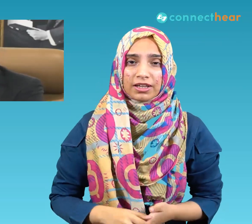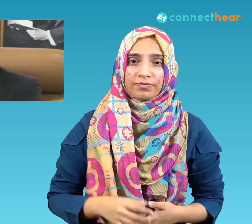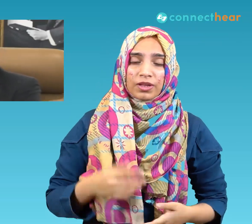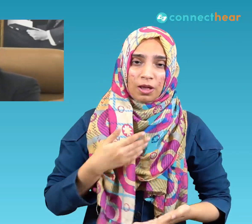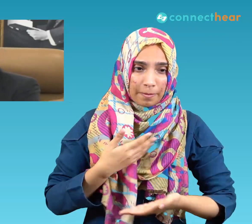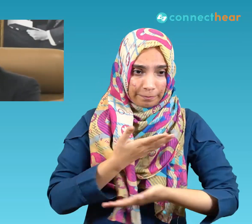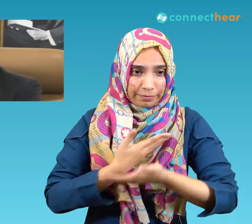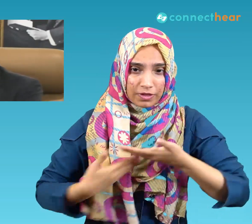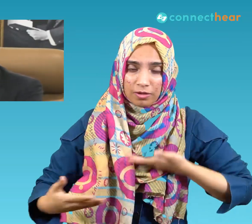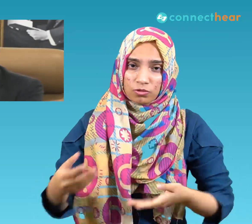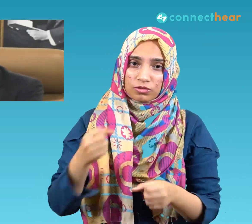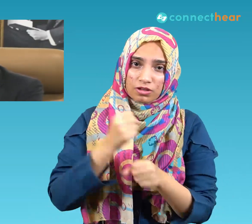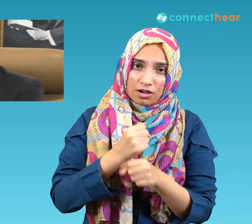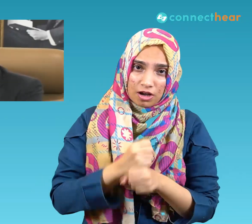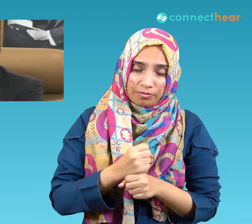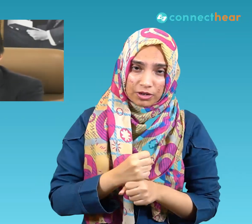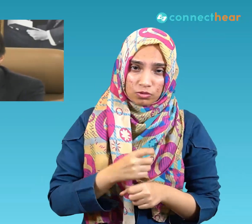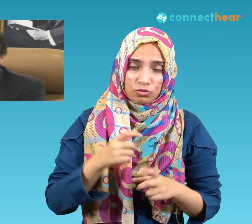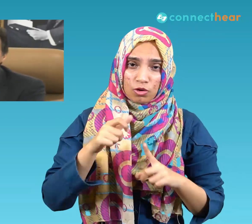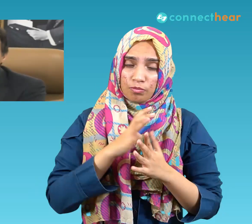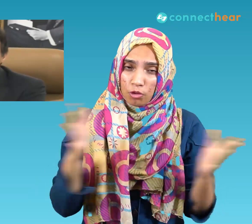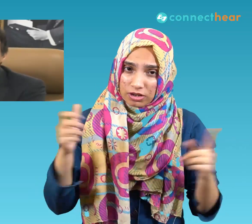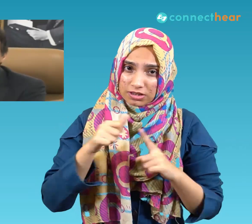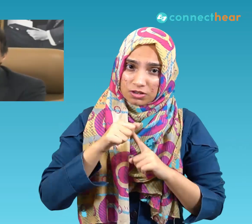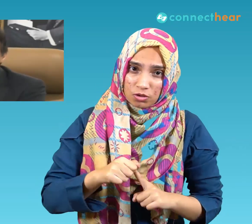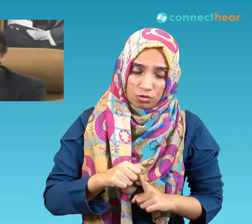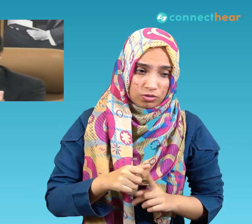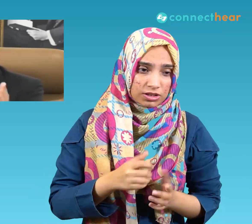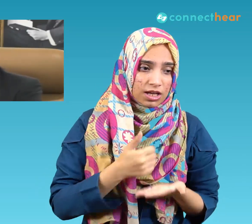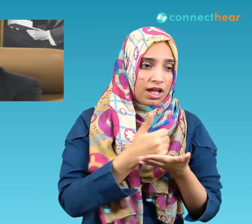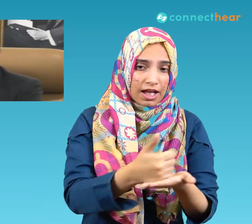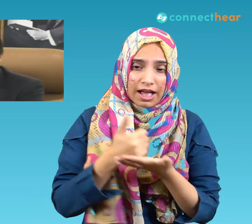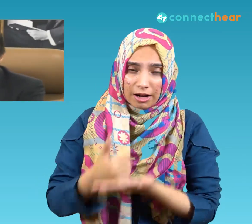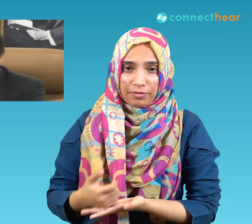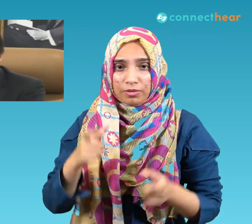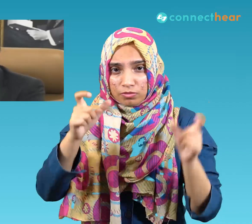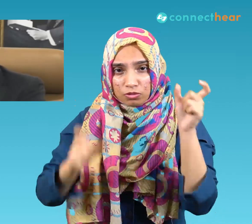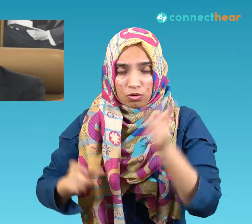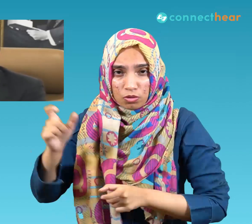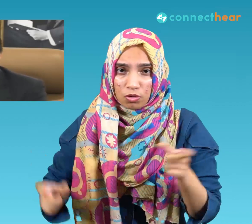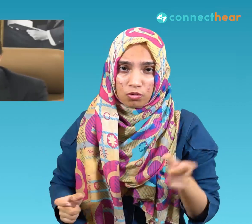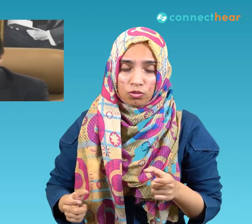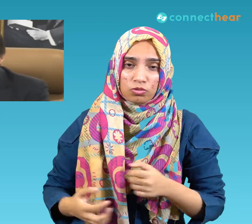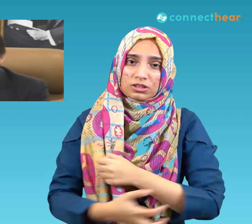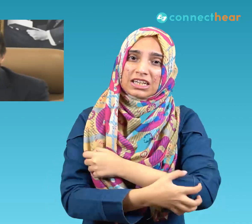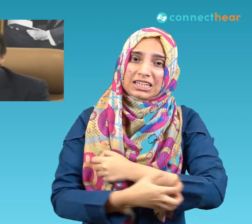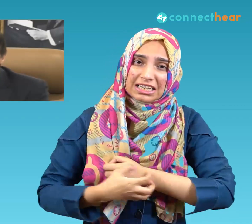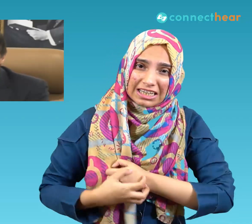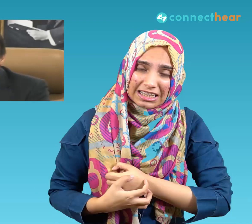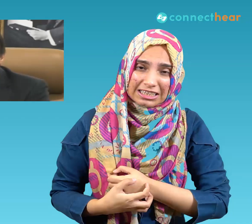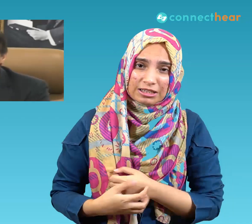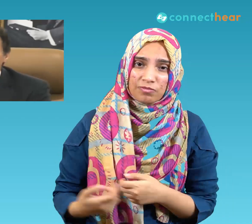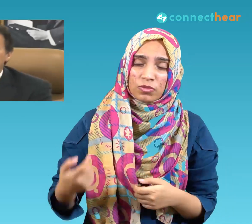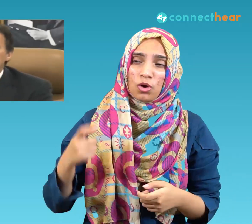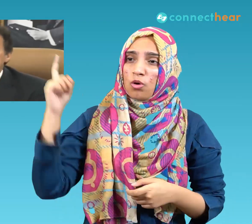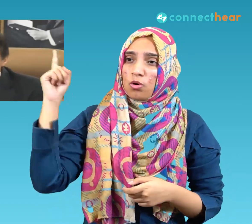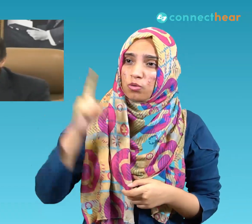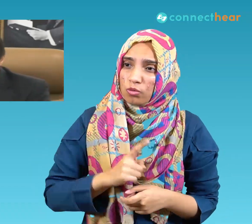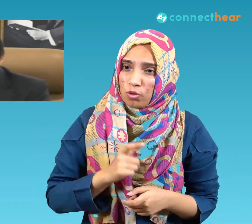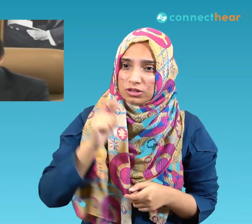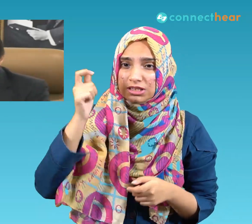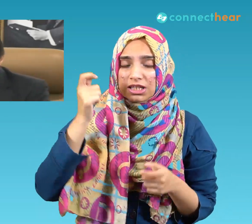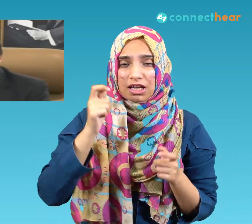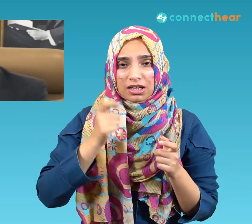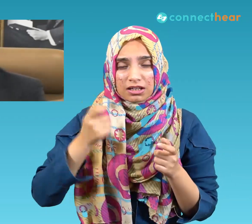of those people who are daily wagers, whose family depend on their earnings on a daily basis or a